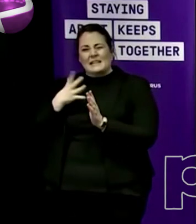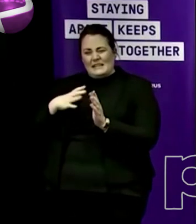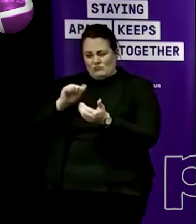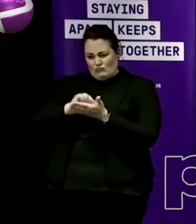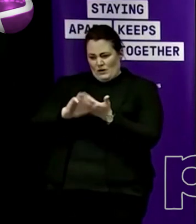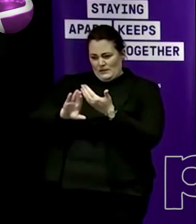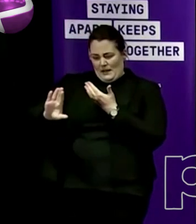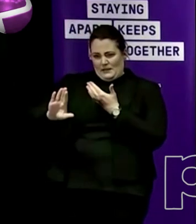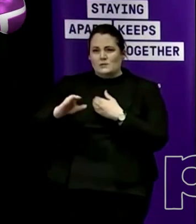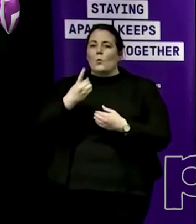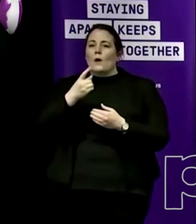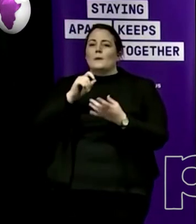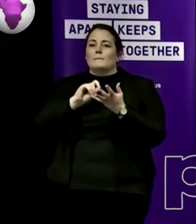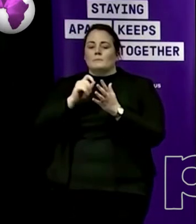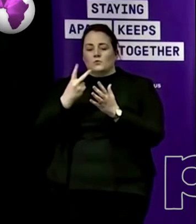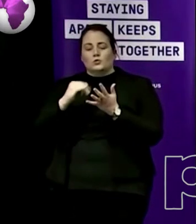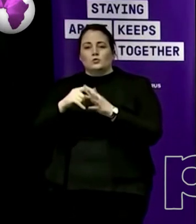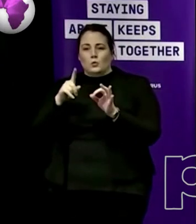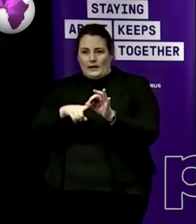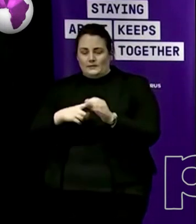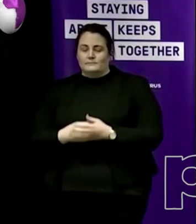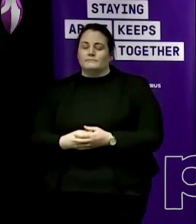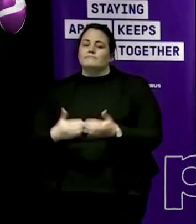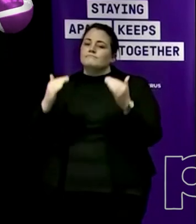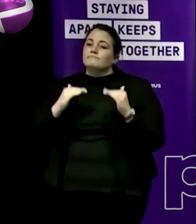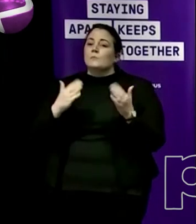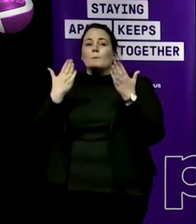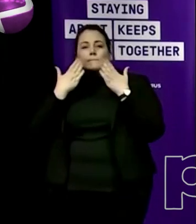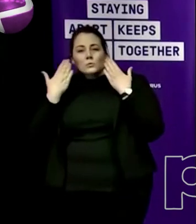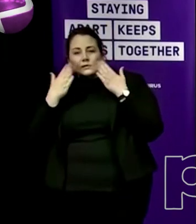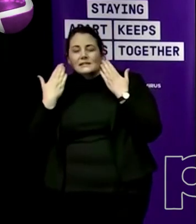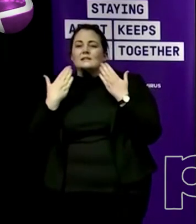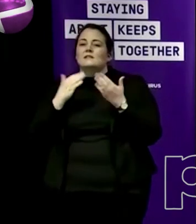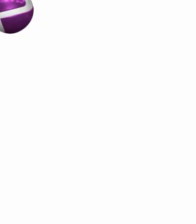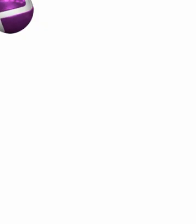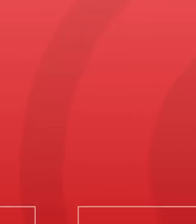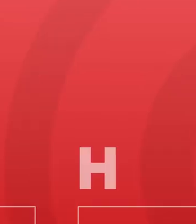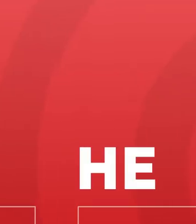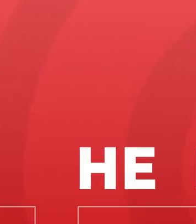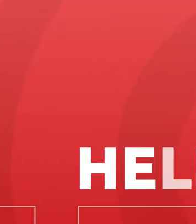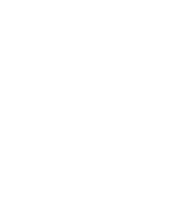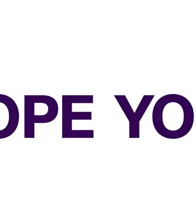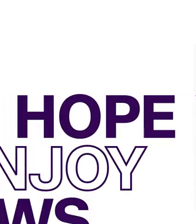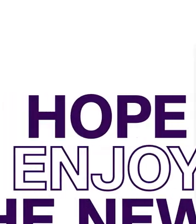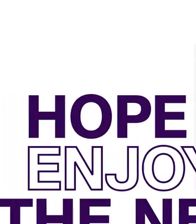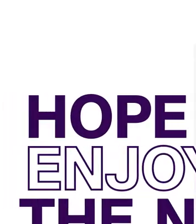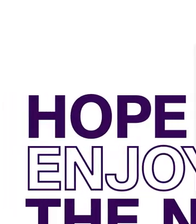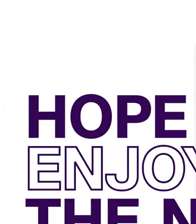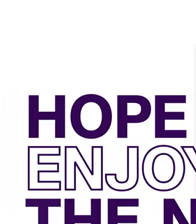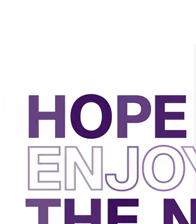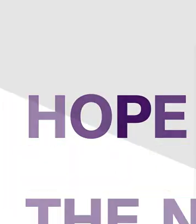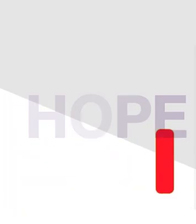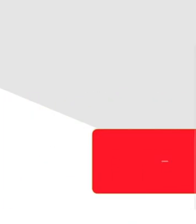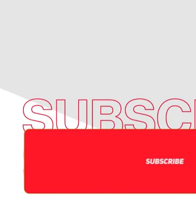2 square metres. Beauty, personal services and tattooing, provided you can wear a mask, will reopen. Hello, hope you enjoyed